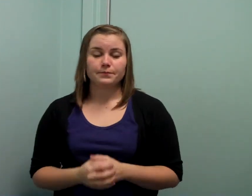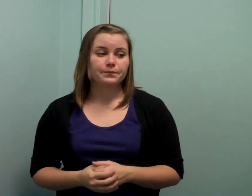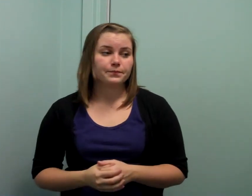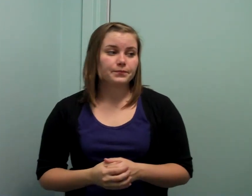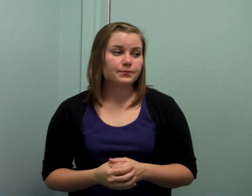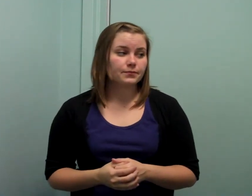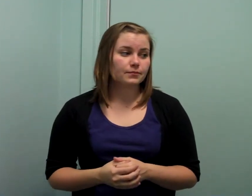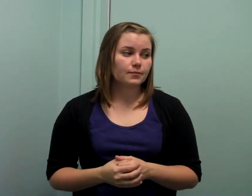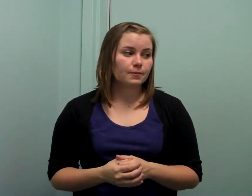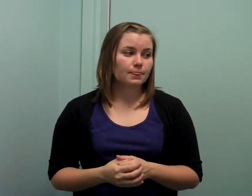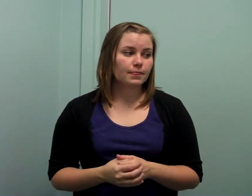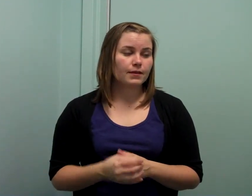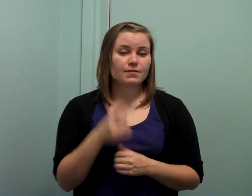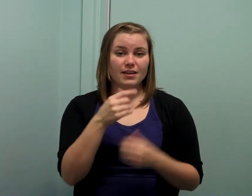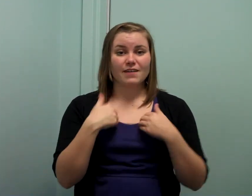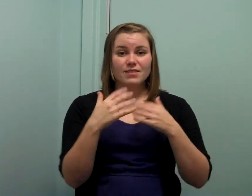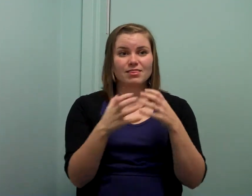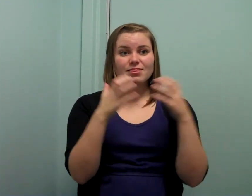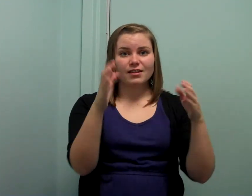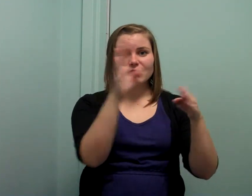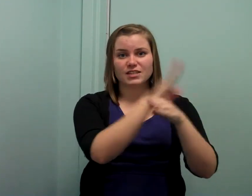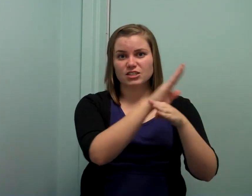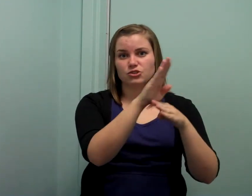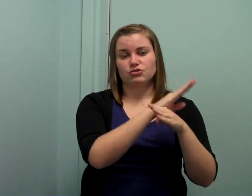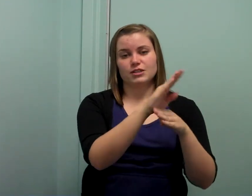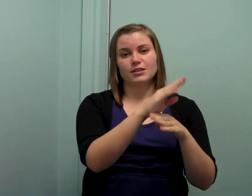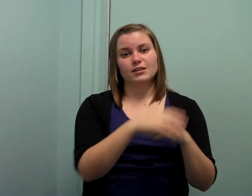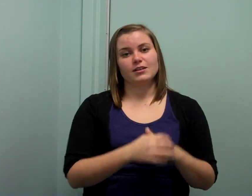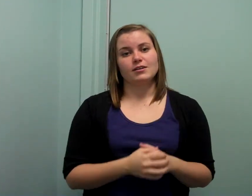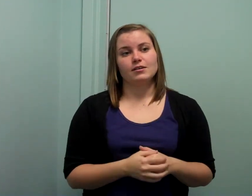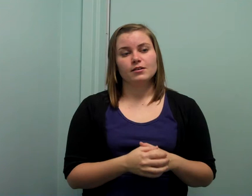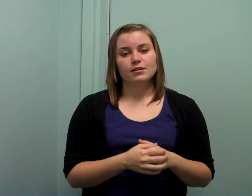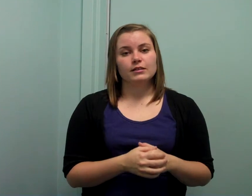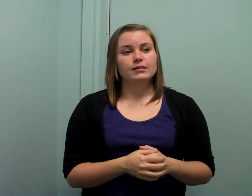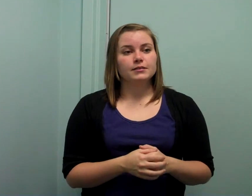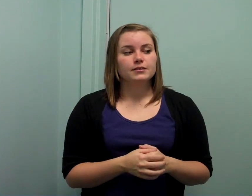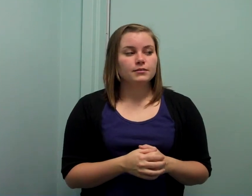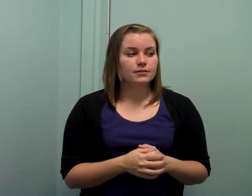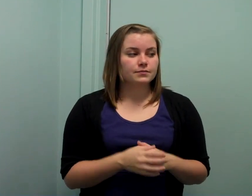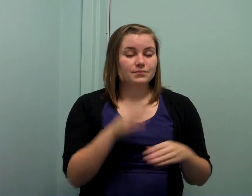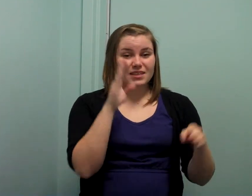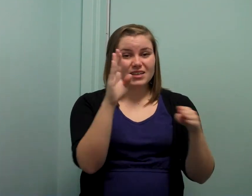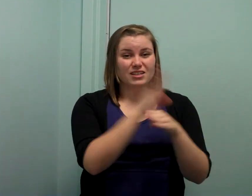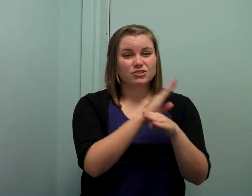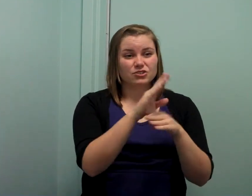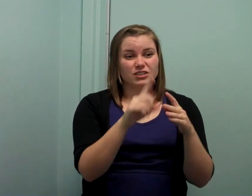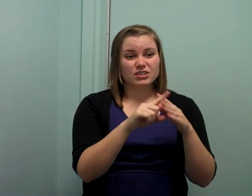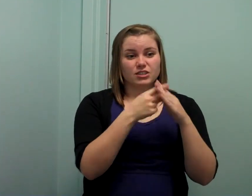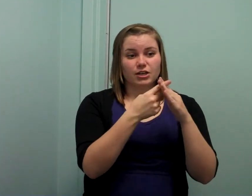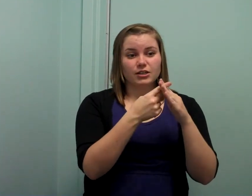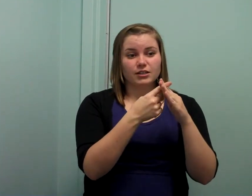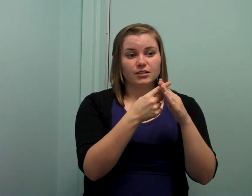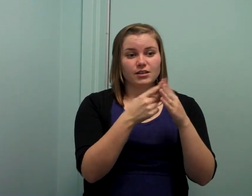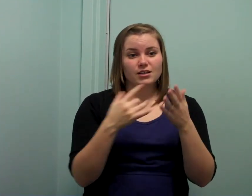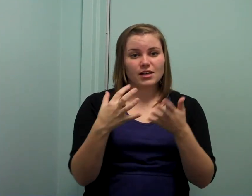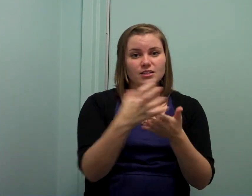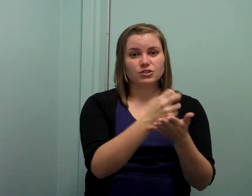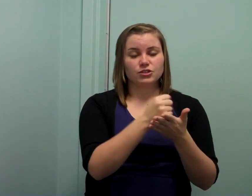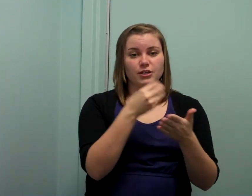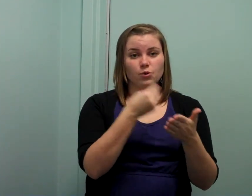have to do with attitudes? A great deal. Because the industries began to concentrate wealth at the top. Far